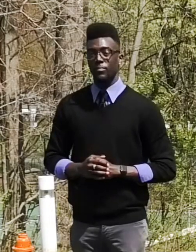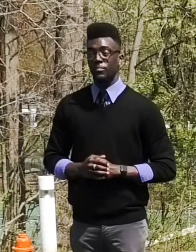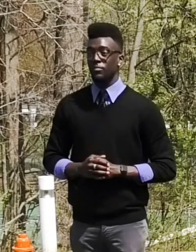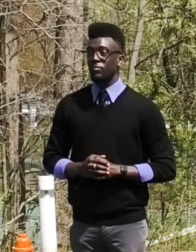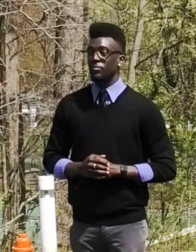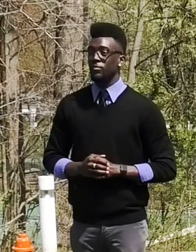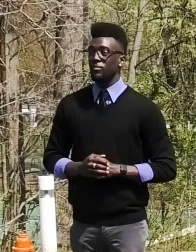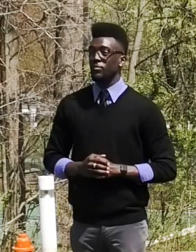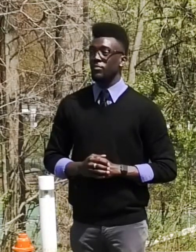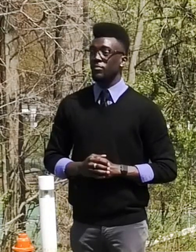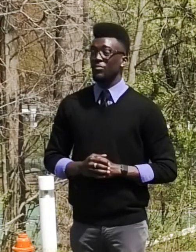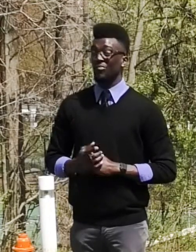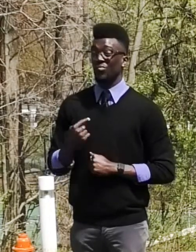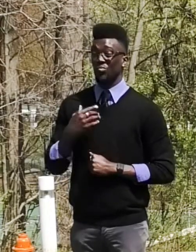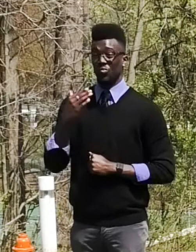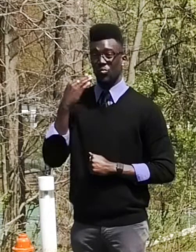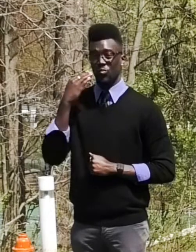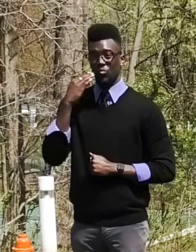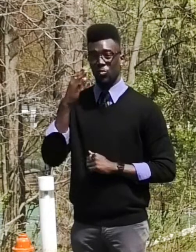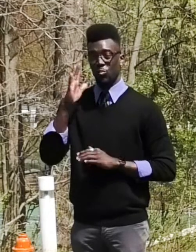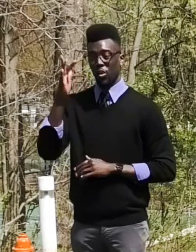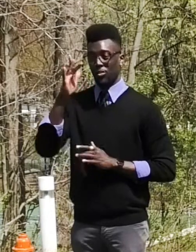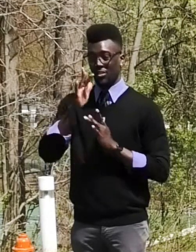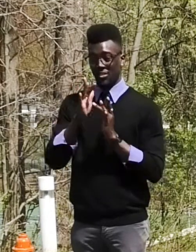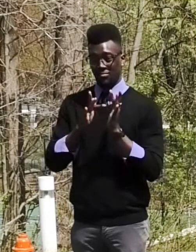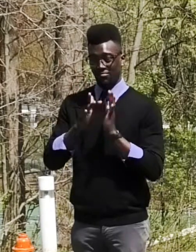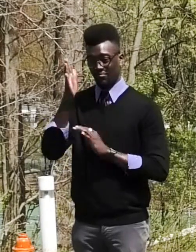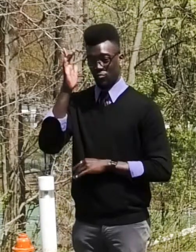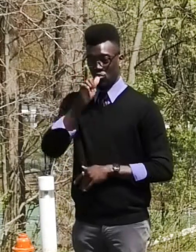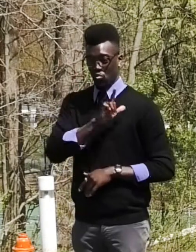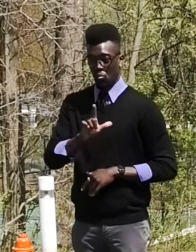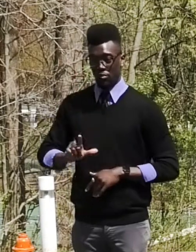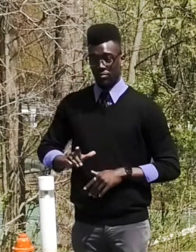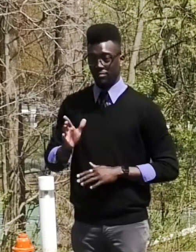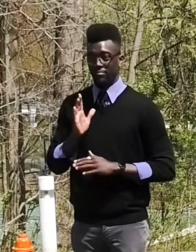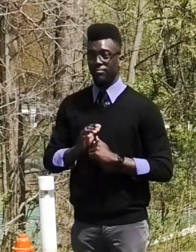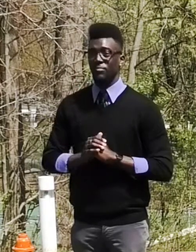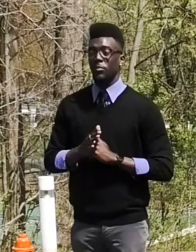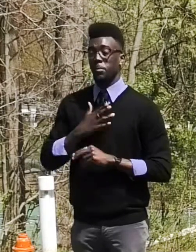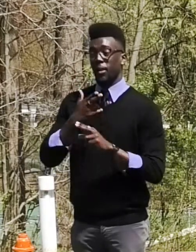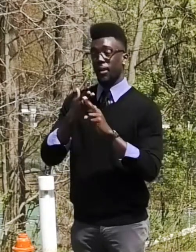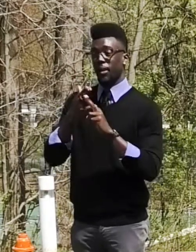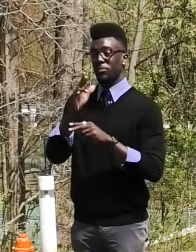Well, as we say, praise the Lord. My name is spelled